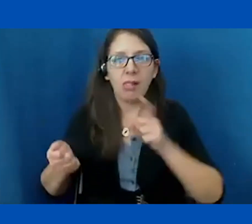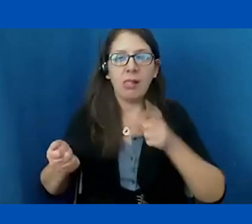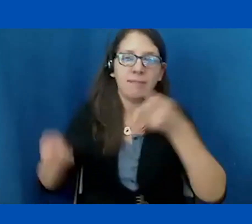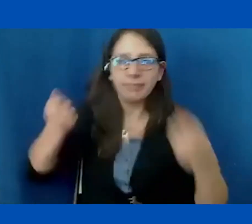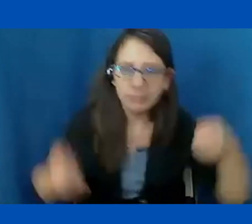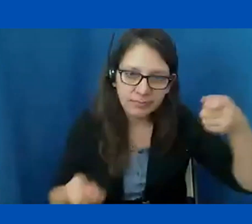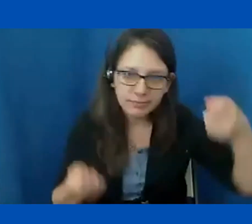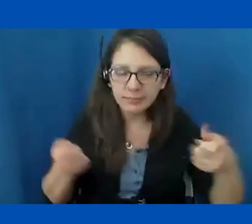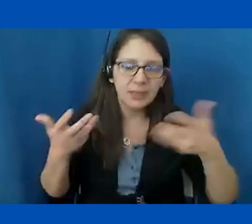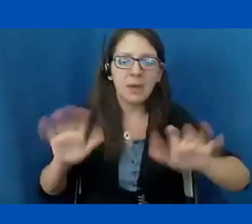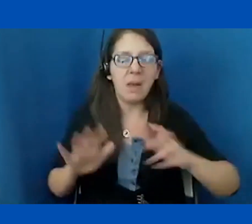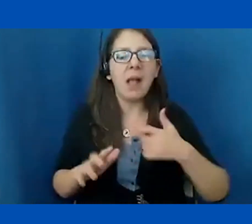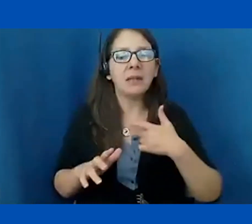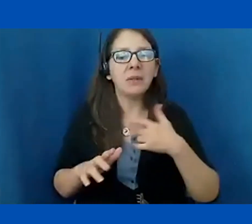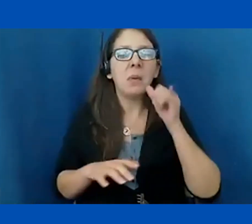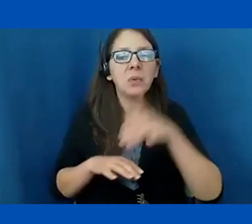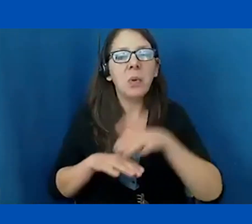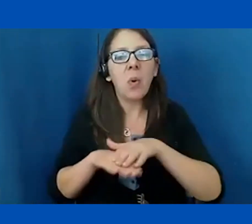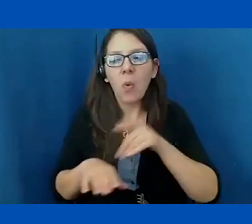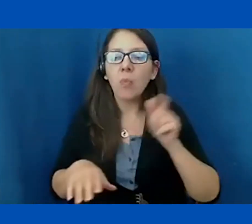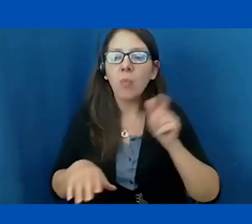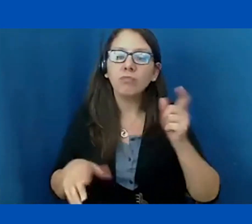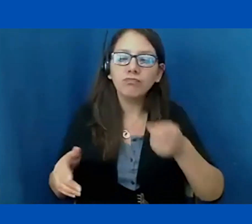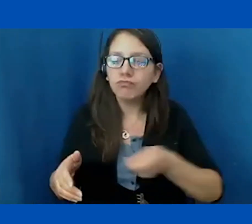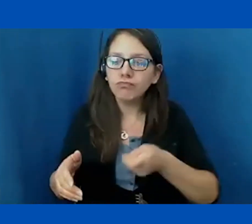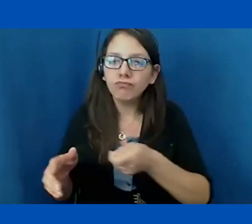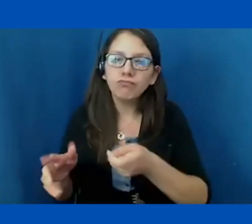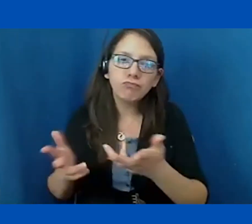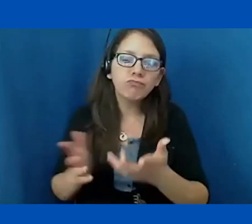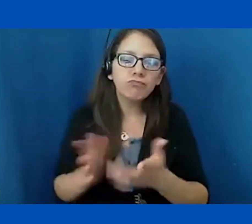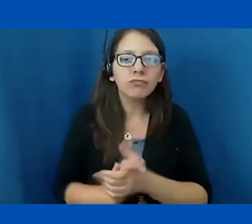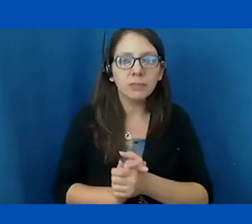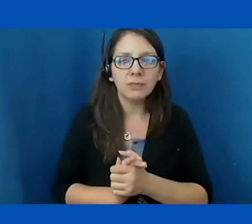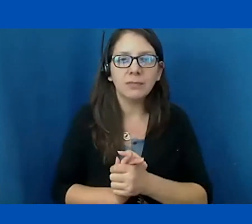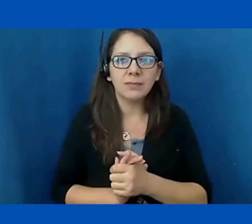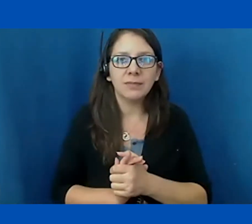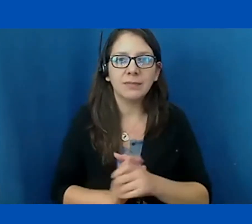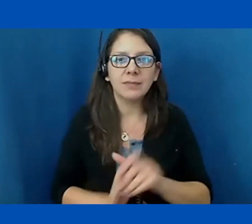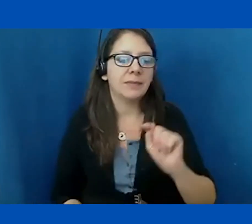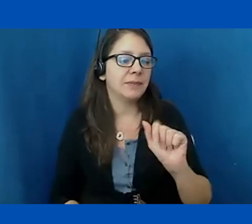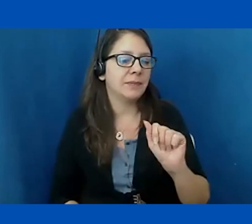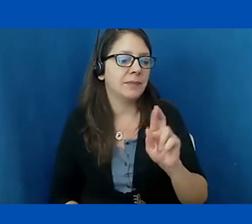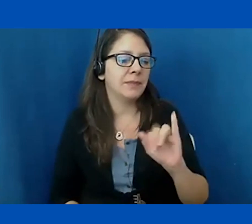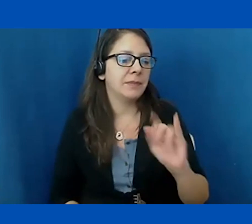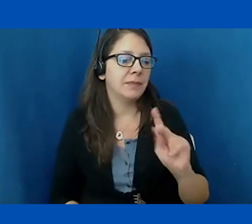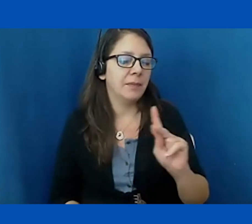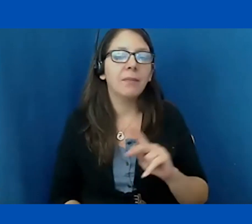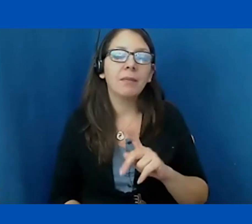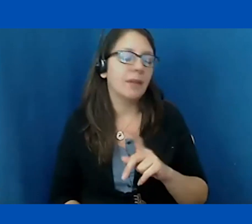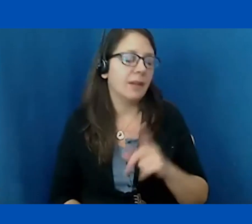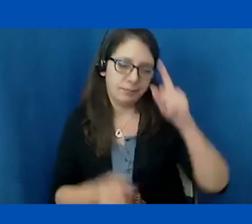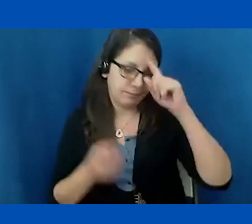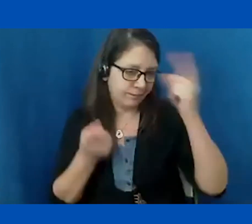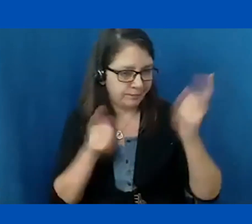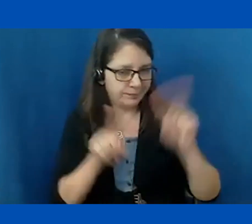a pretty simple guy for that question. That's really my response. I completely agree with everything that's been said so